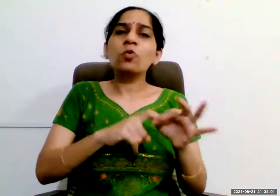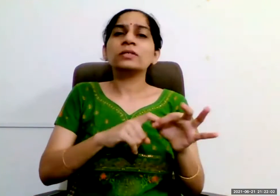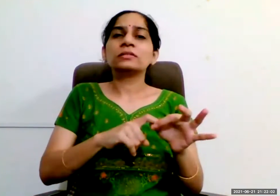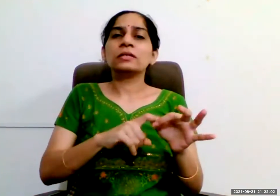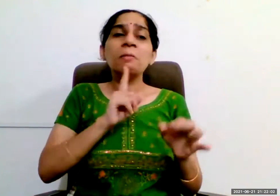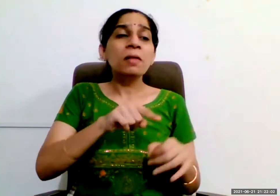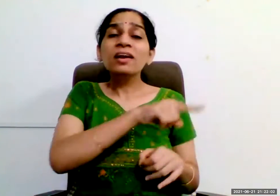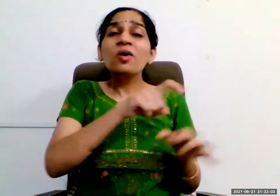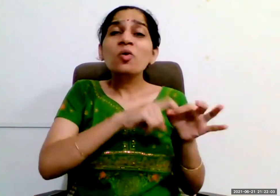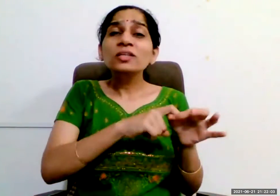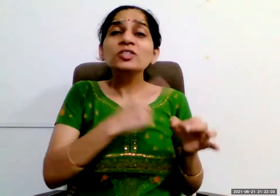how they will maintain their family,